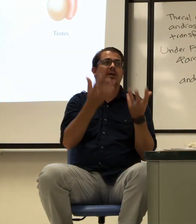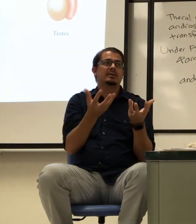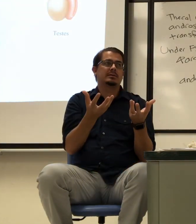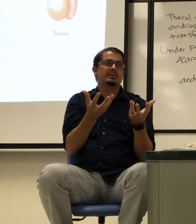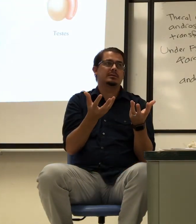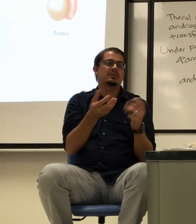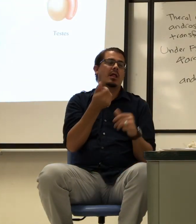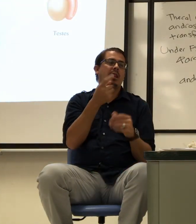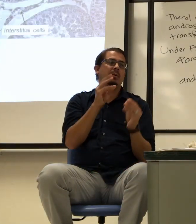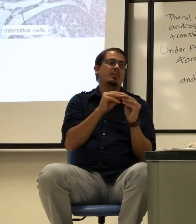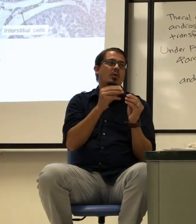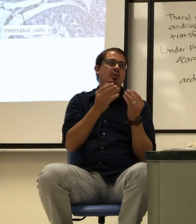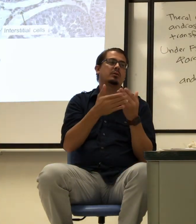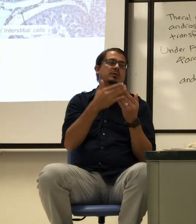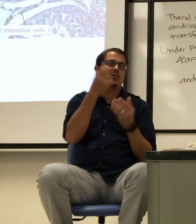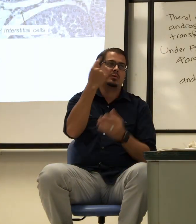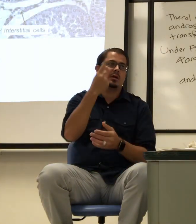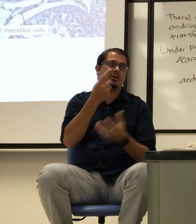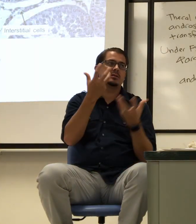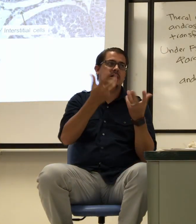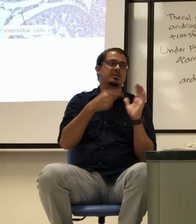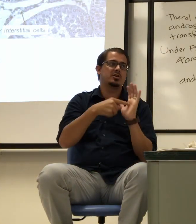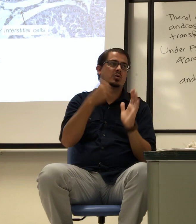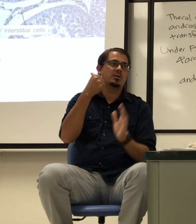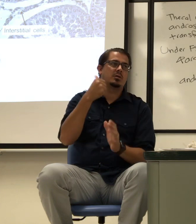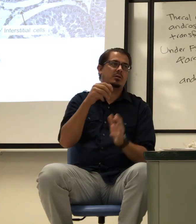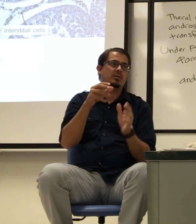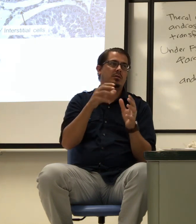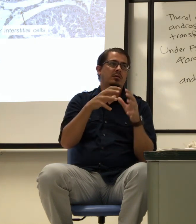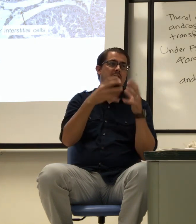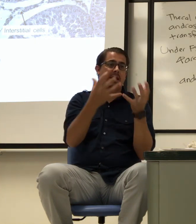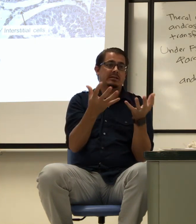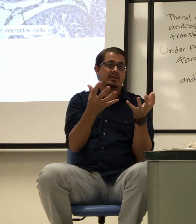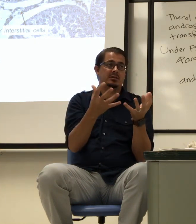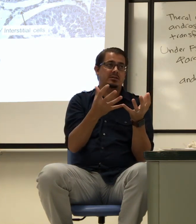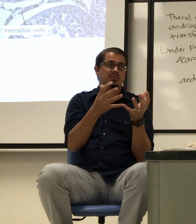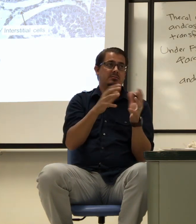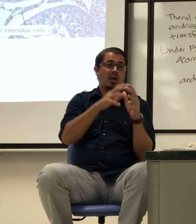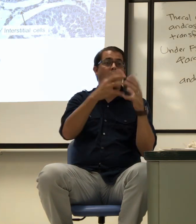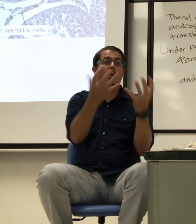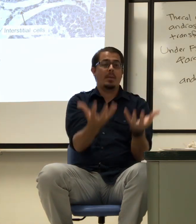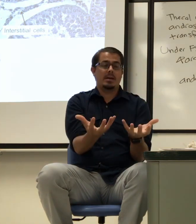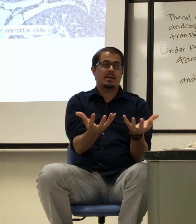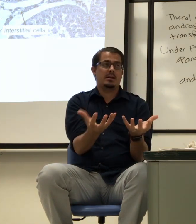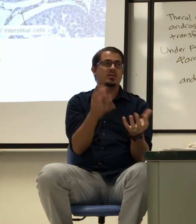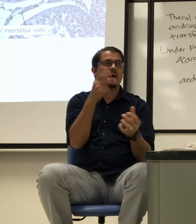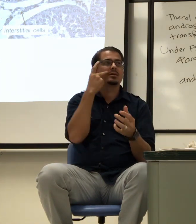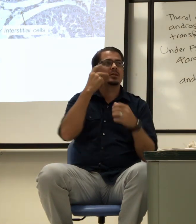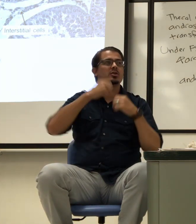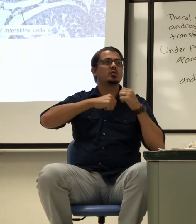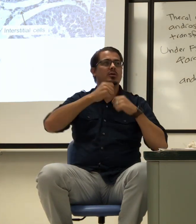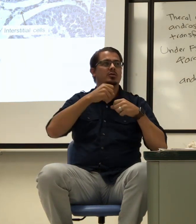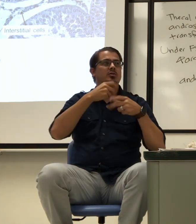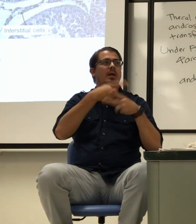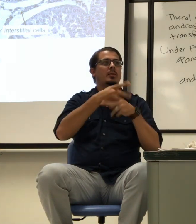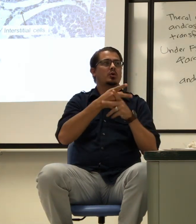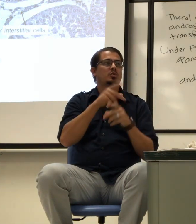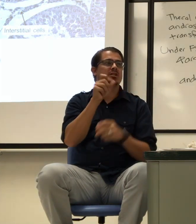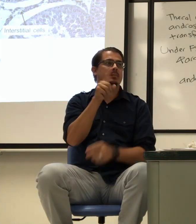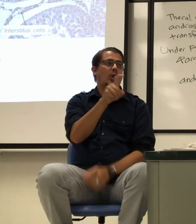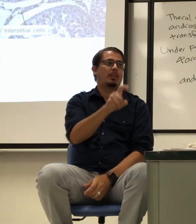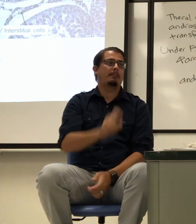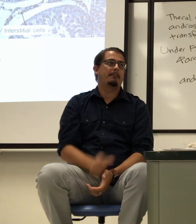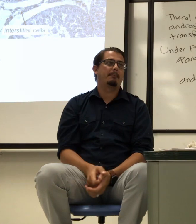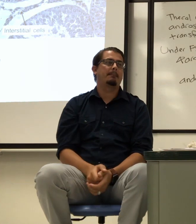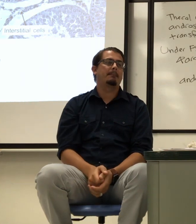grasp. The testes are shown here, and they're cut open, so that you can see the structure that produces the sperm,